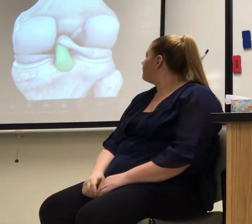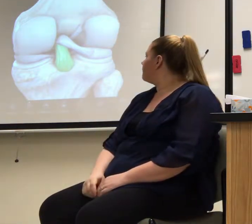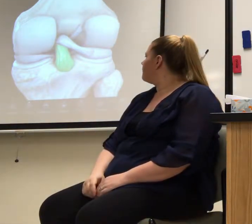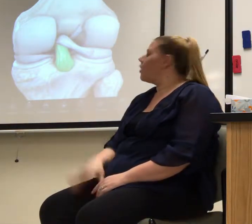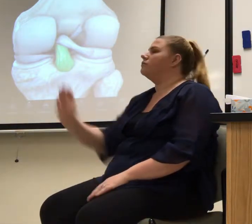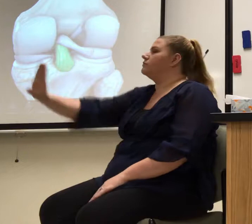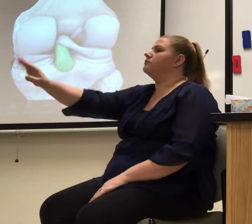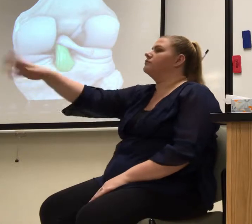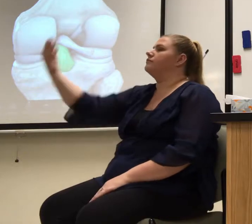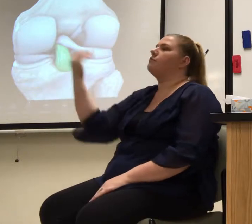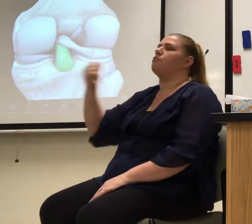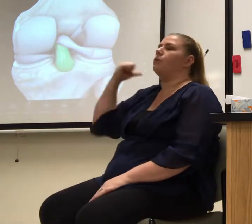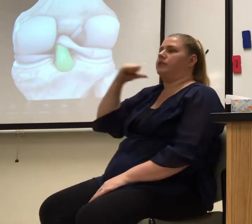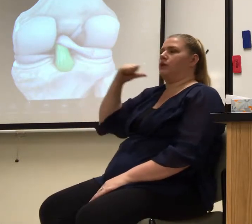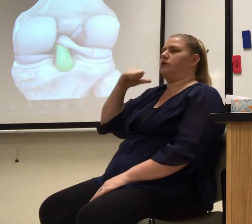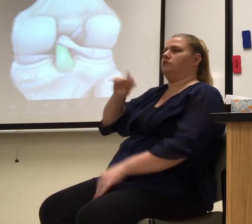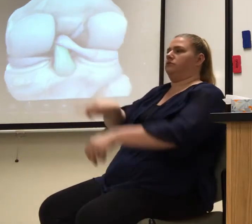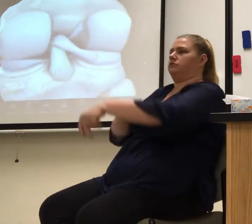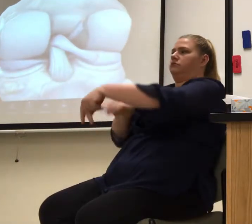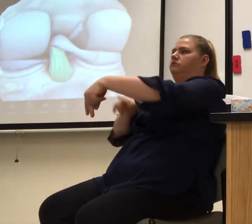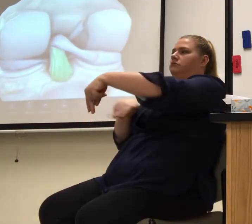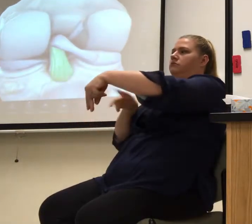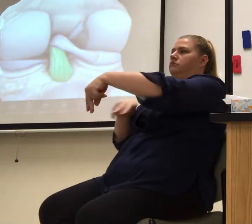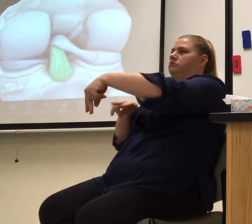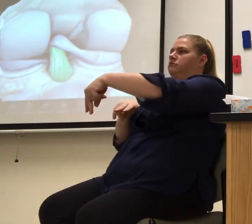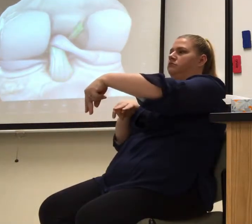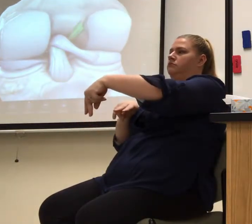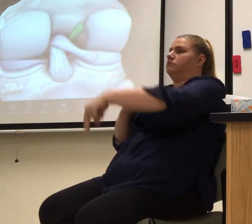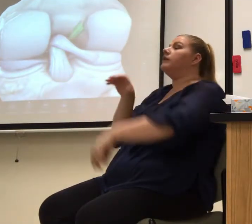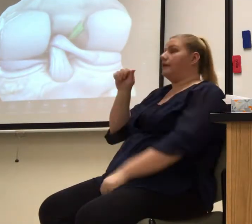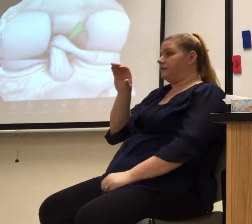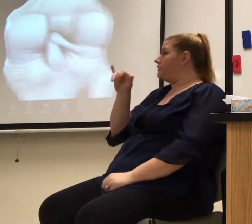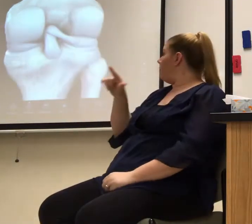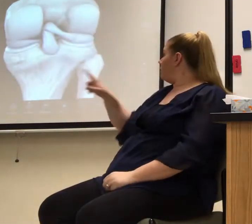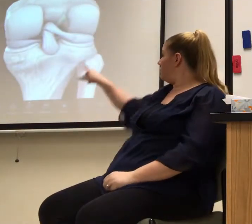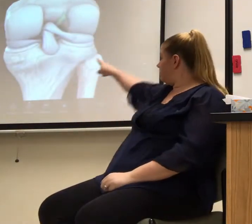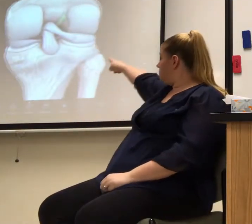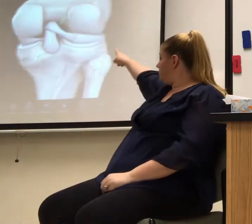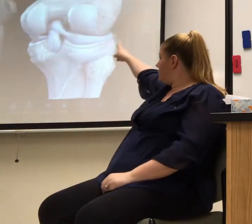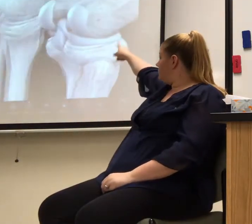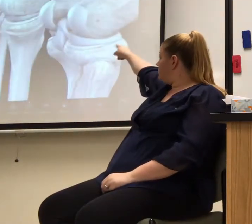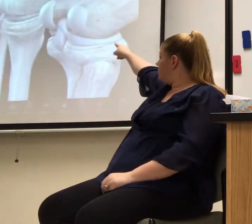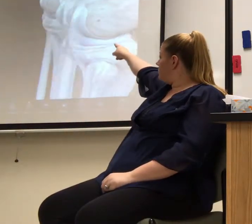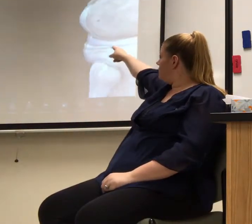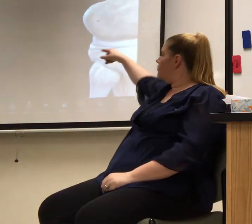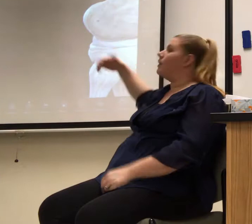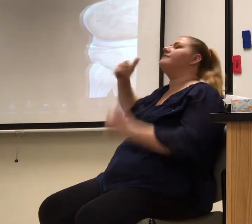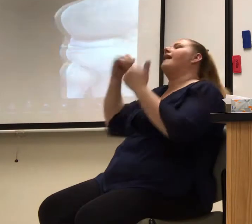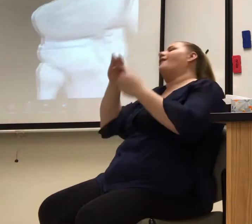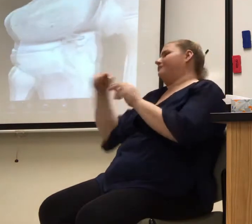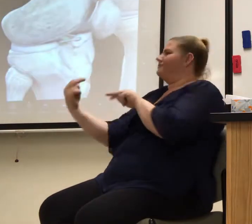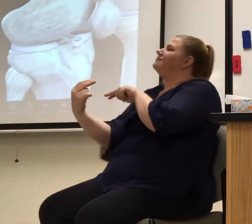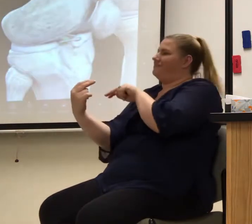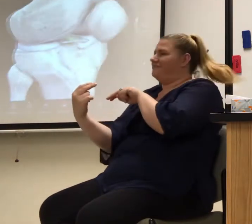from a posterior view. You can see them pretty good from the posterior view. Here's the anterior one. Let's go around to the front.